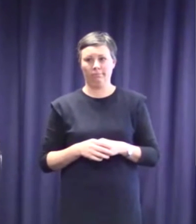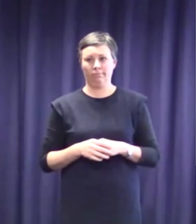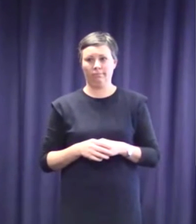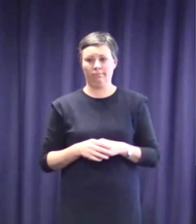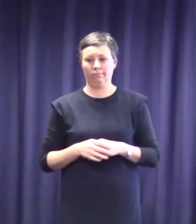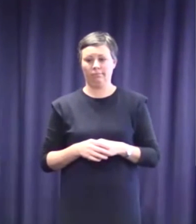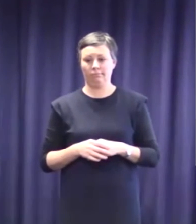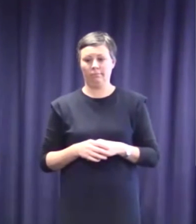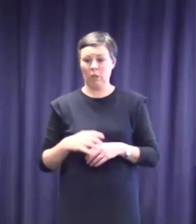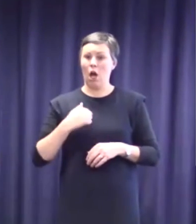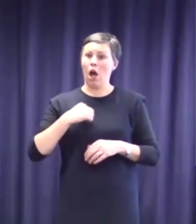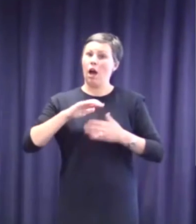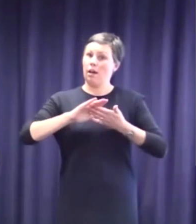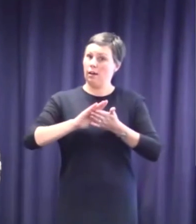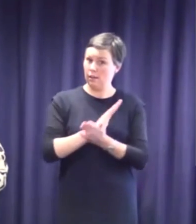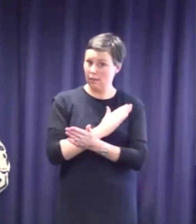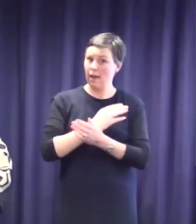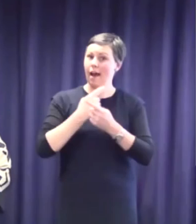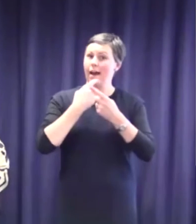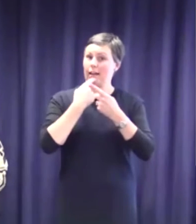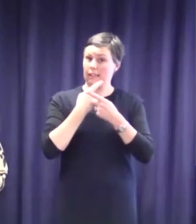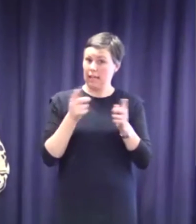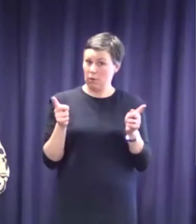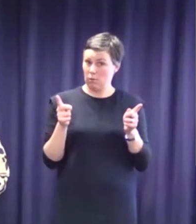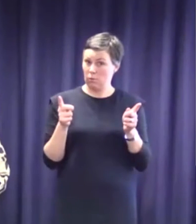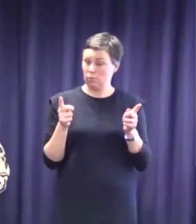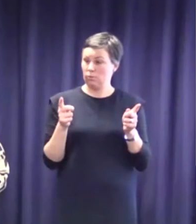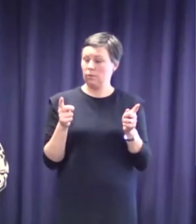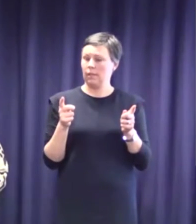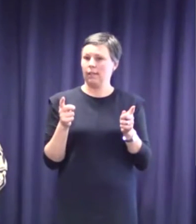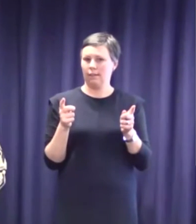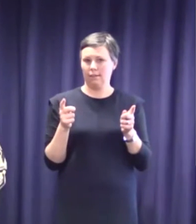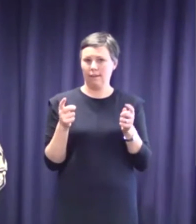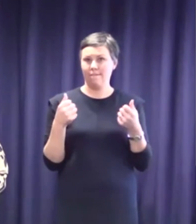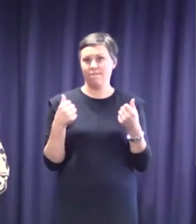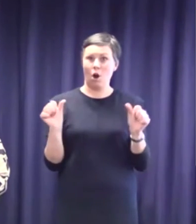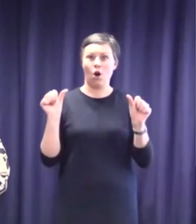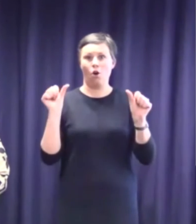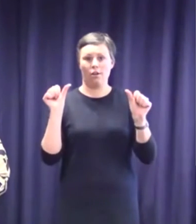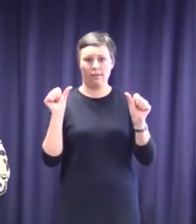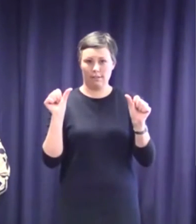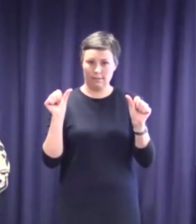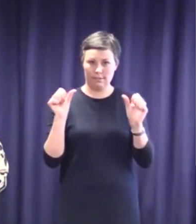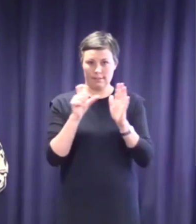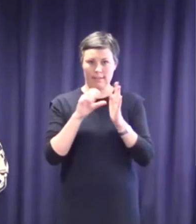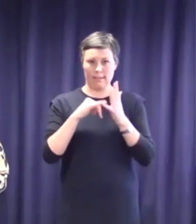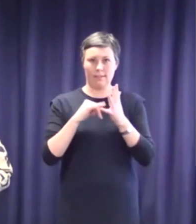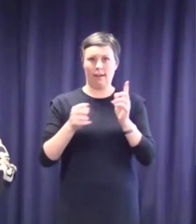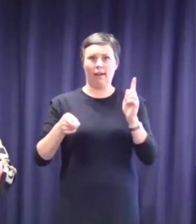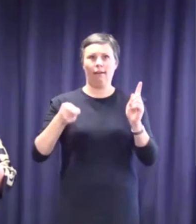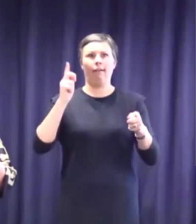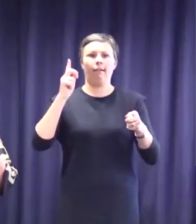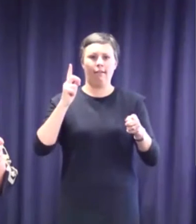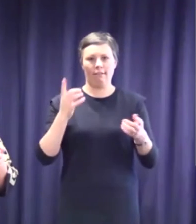I'm pleased to advise that some sense has prevailed,